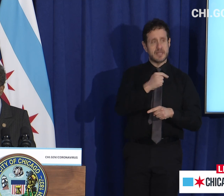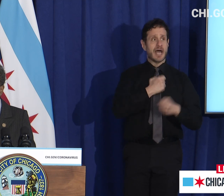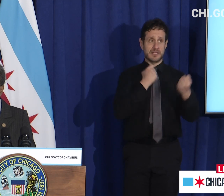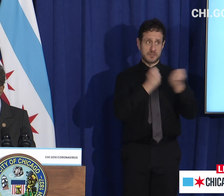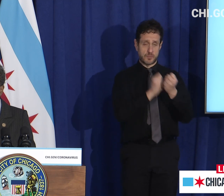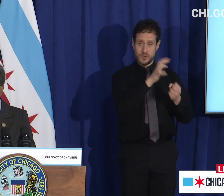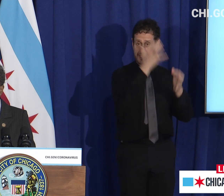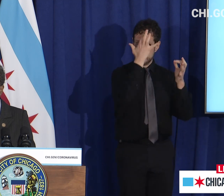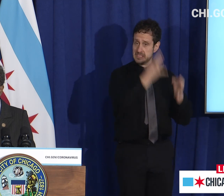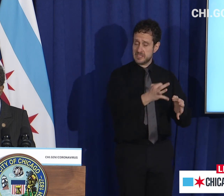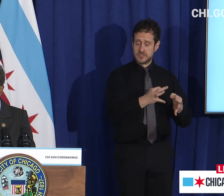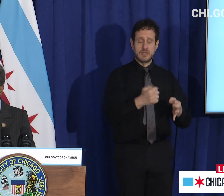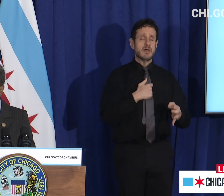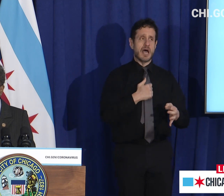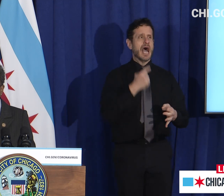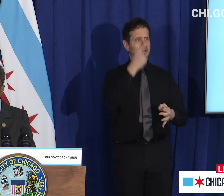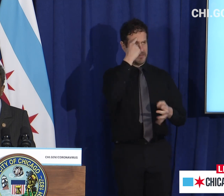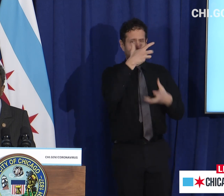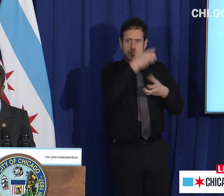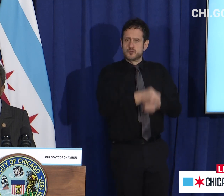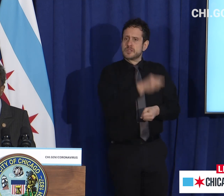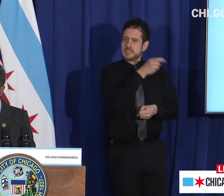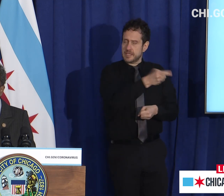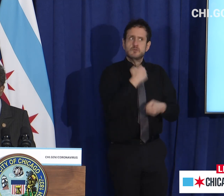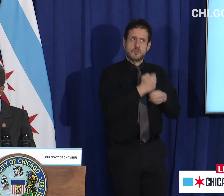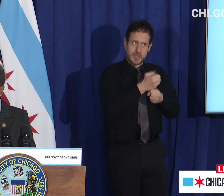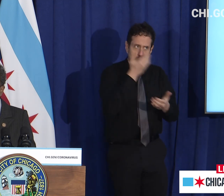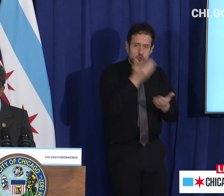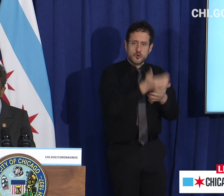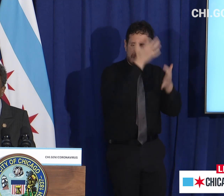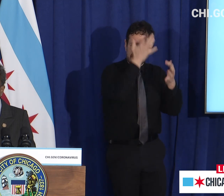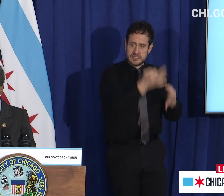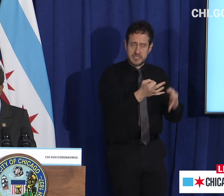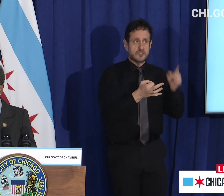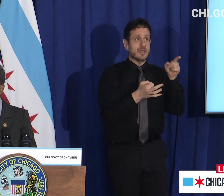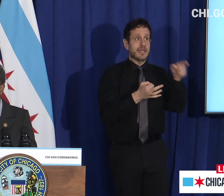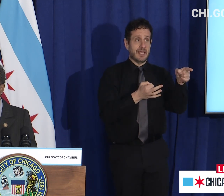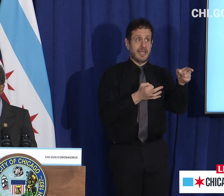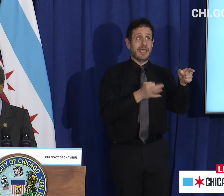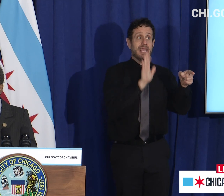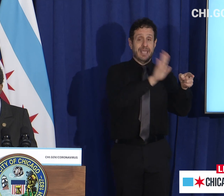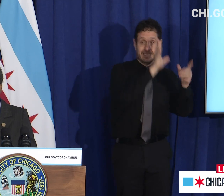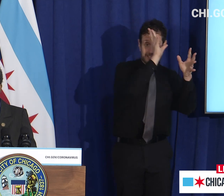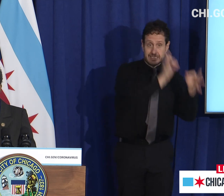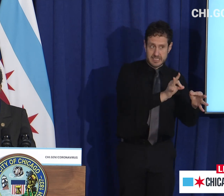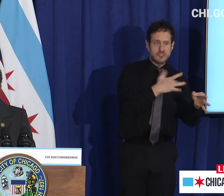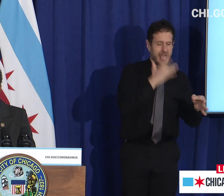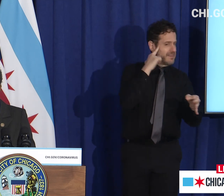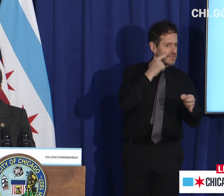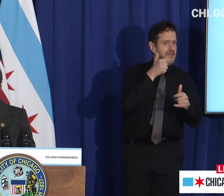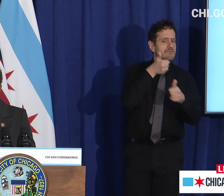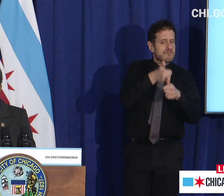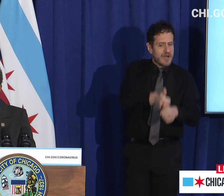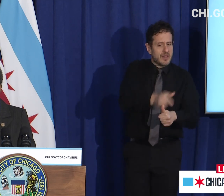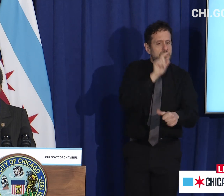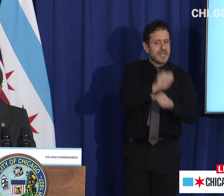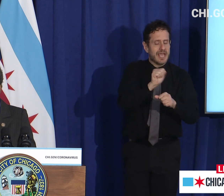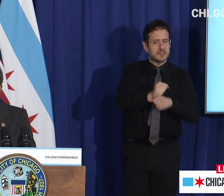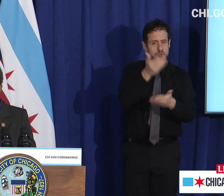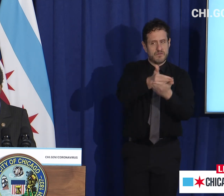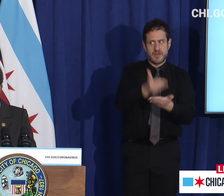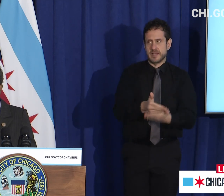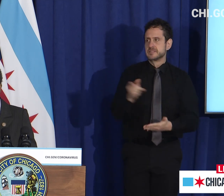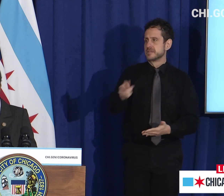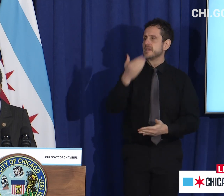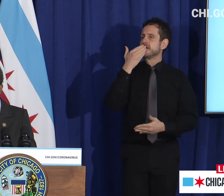he made, which I think was consistent with the actual facts. Thank you, Mary Ann. Thank